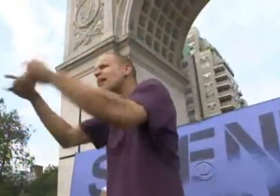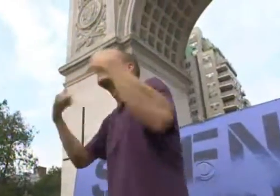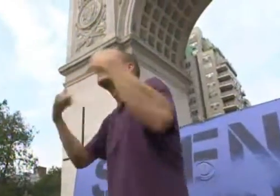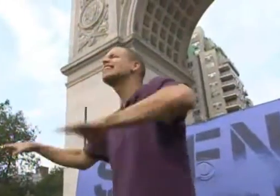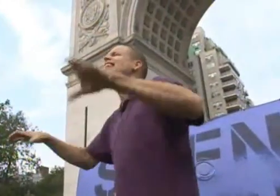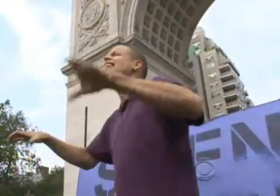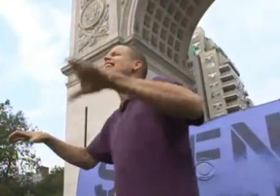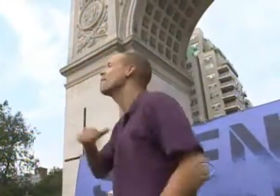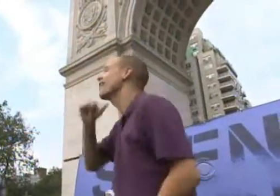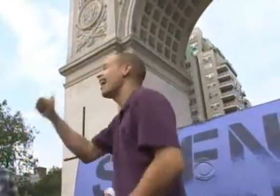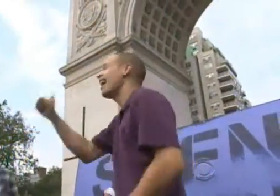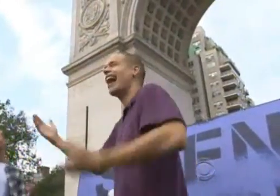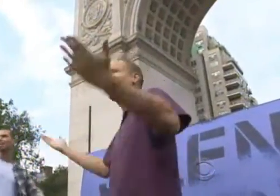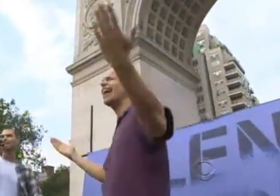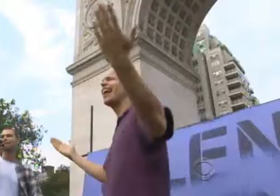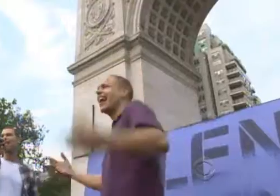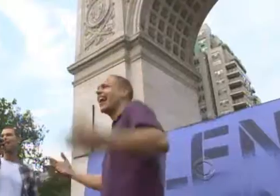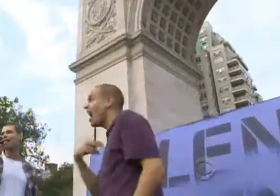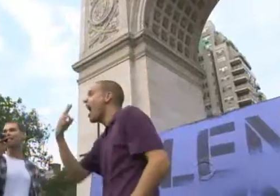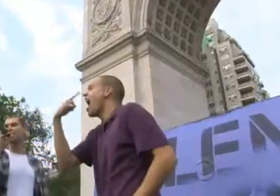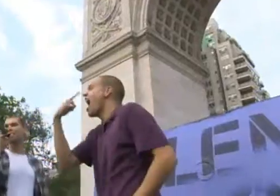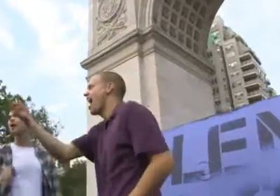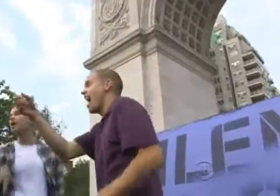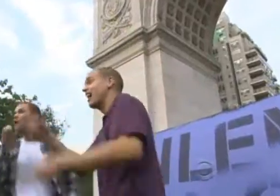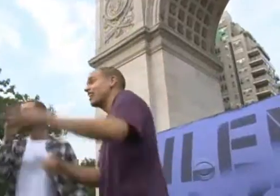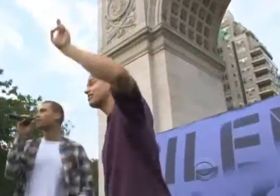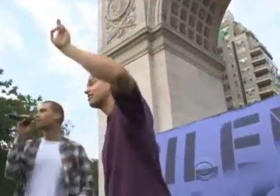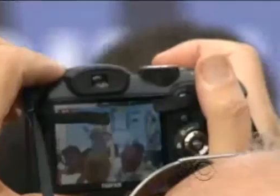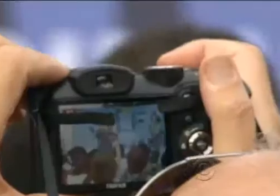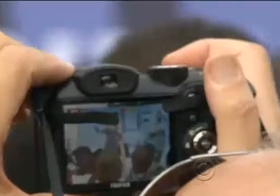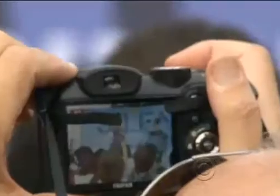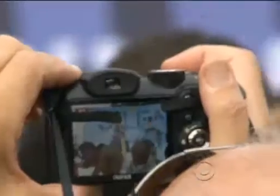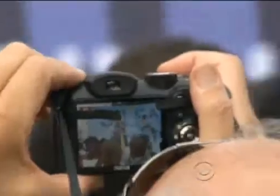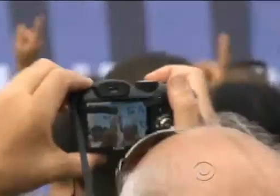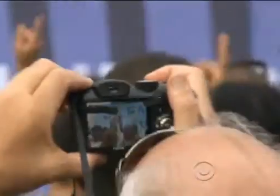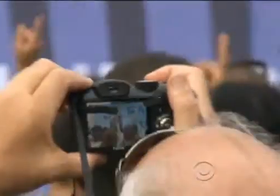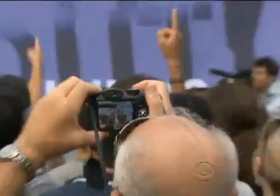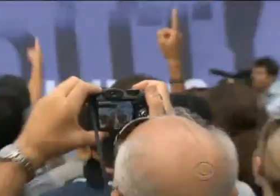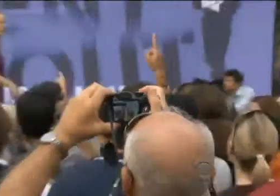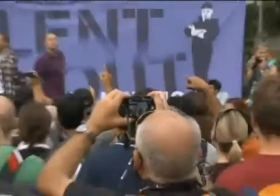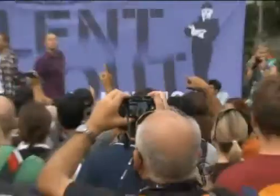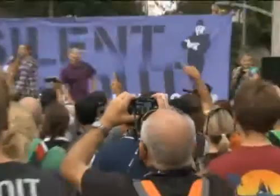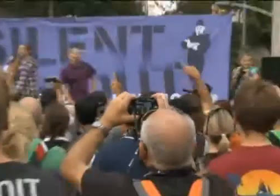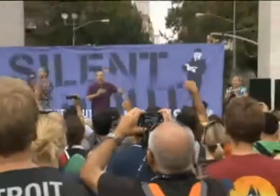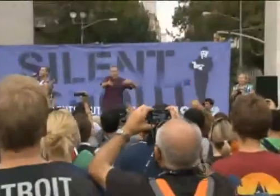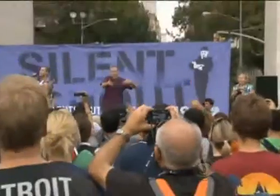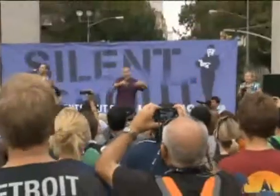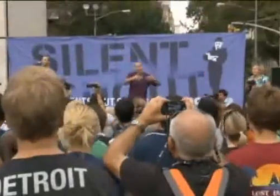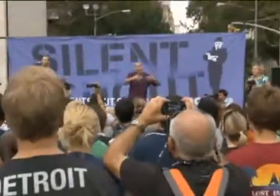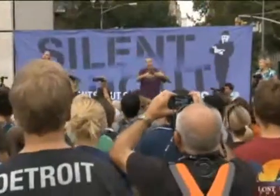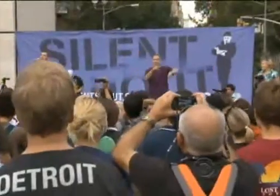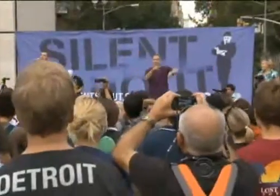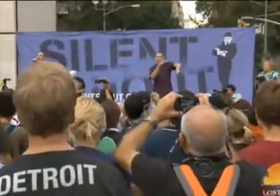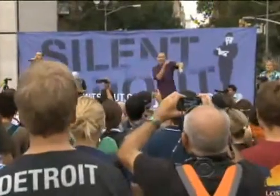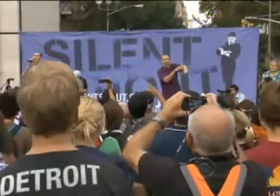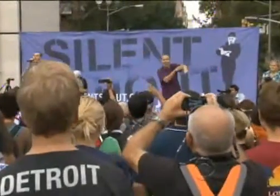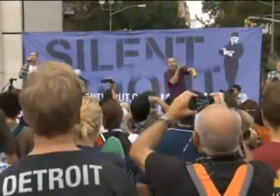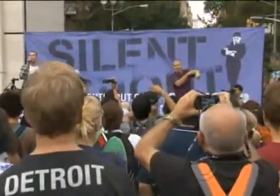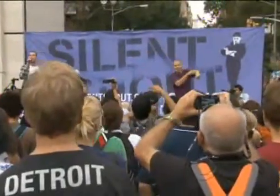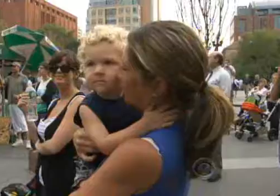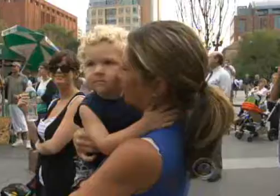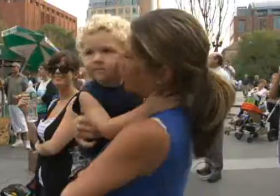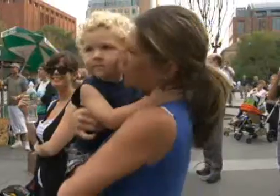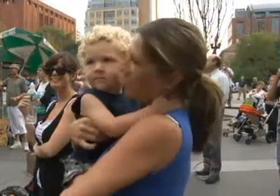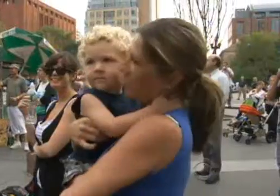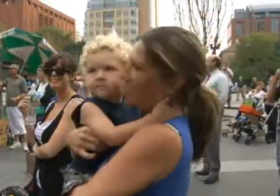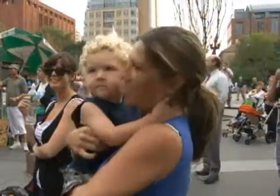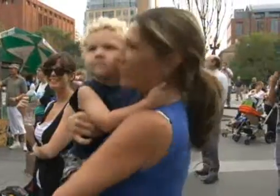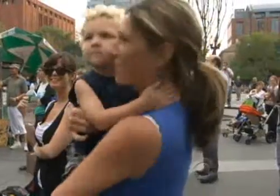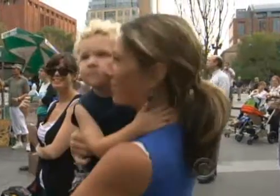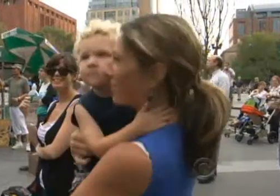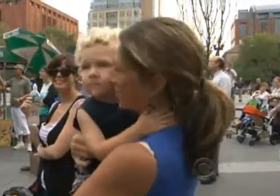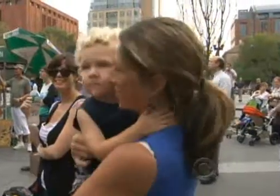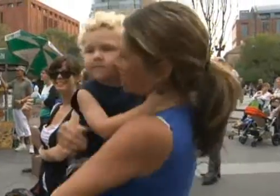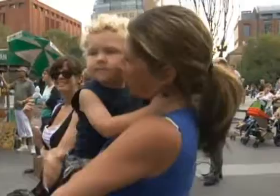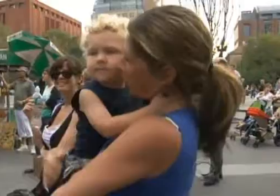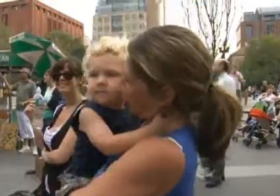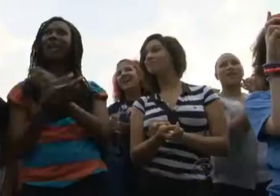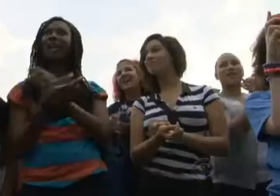His sign language is part of the performance, a new art form that creates a shared experience for the hearing and the deaf. But